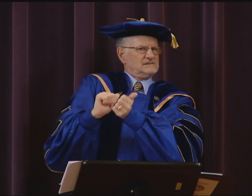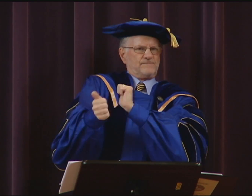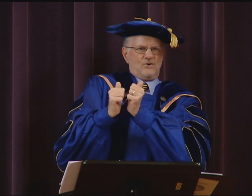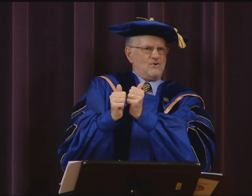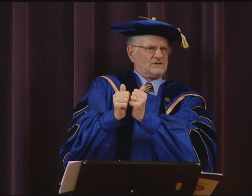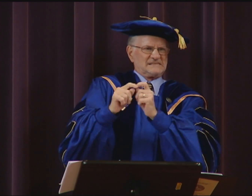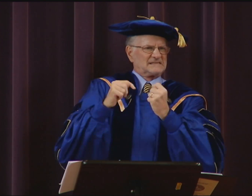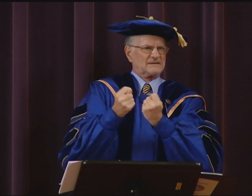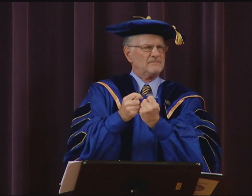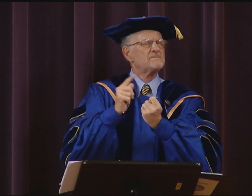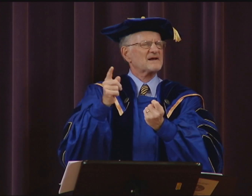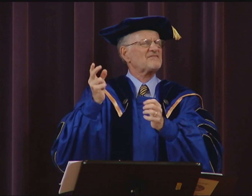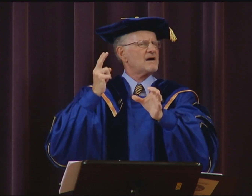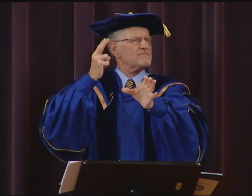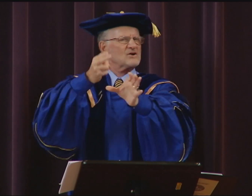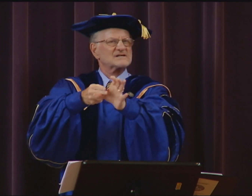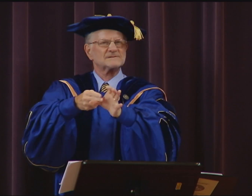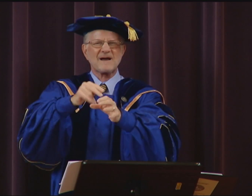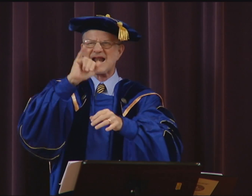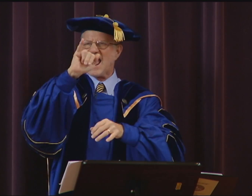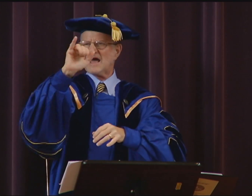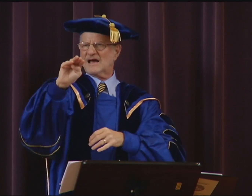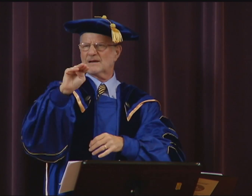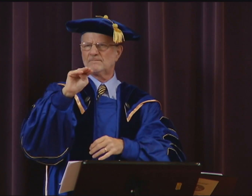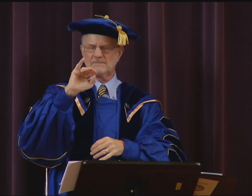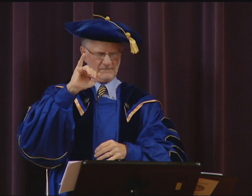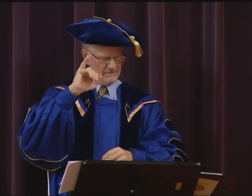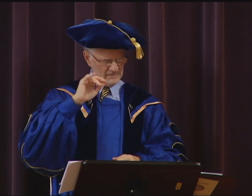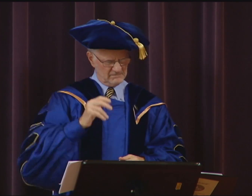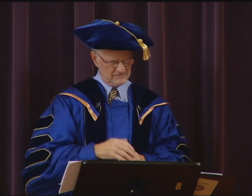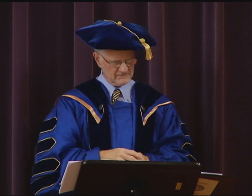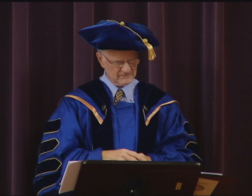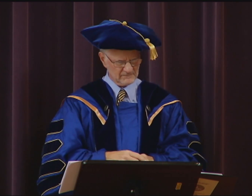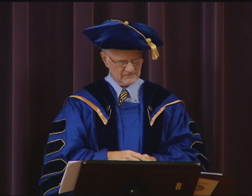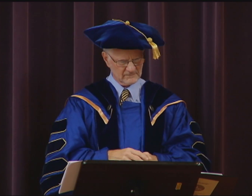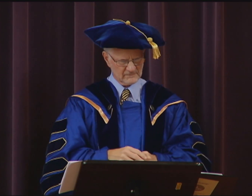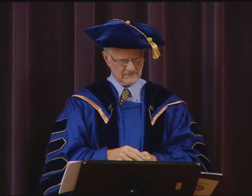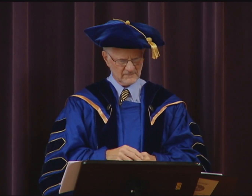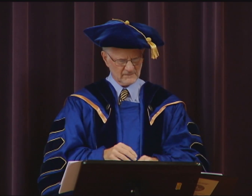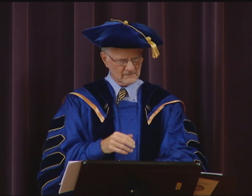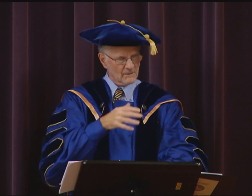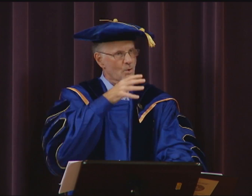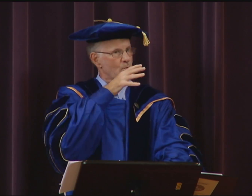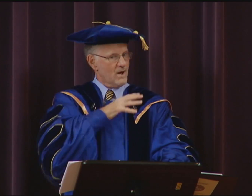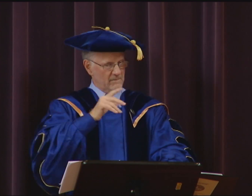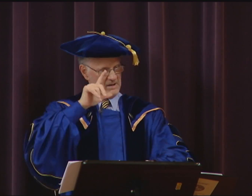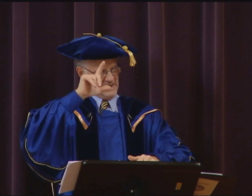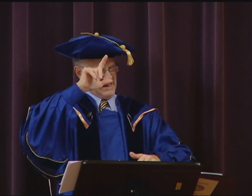sports at that time. They did participate in intramural sports, however.